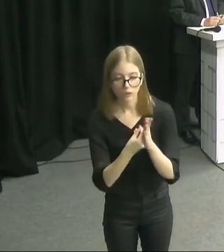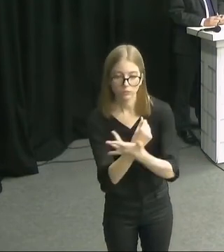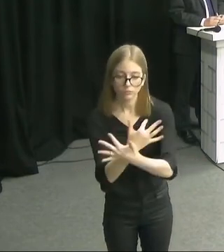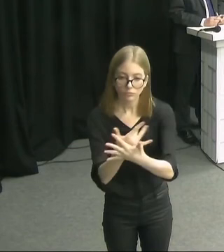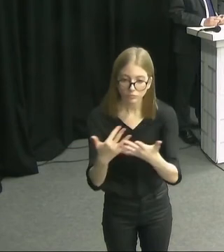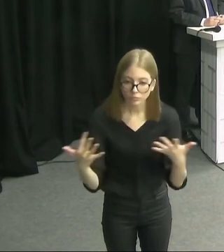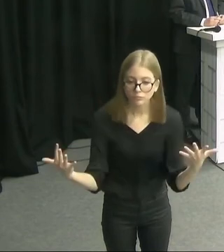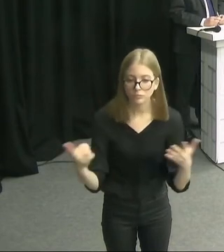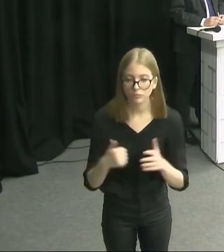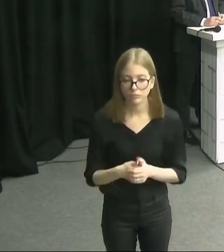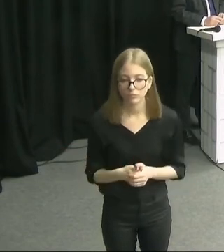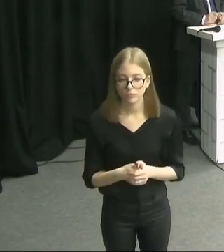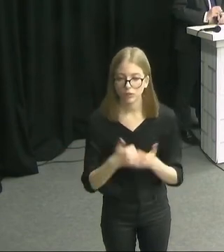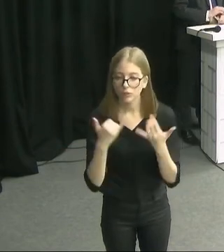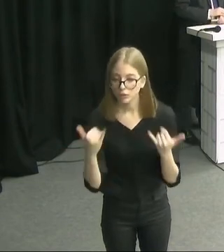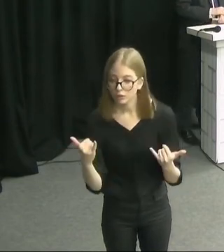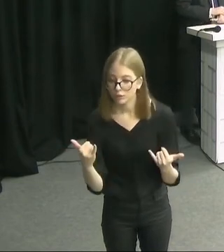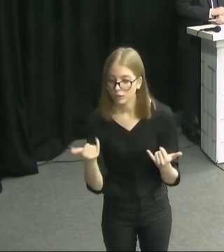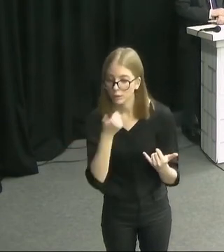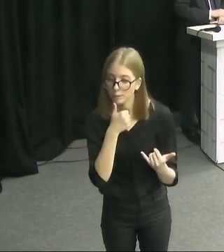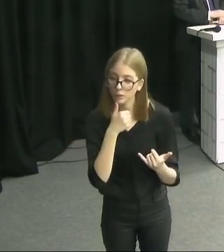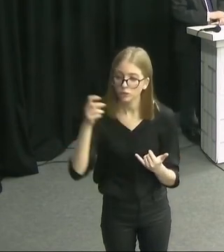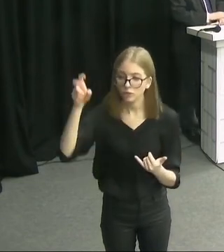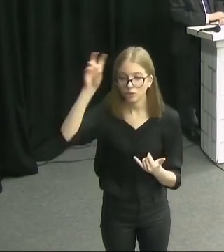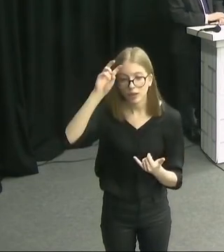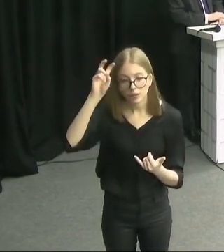We need different sources for funding.